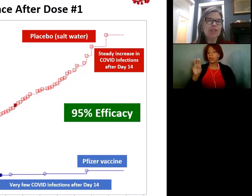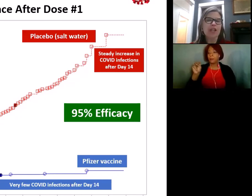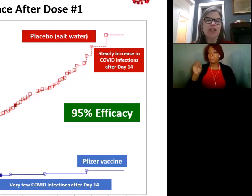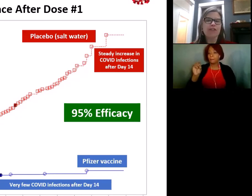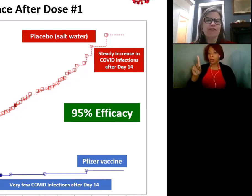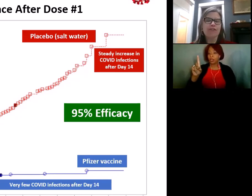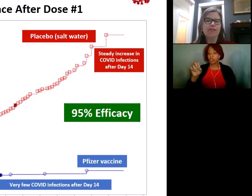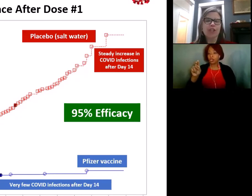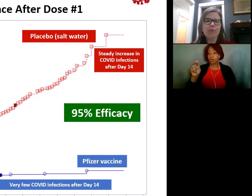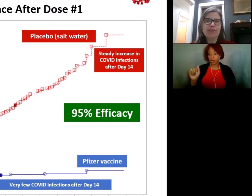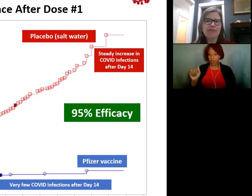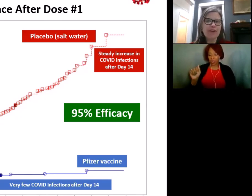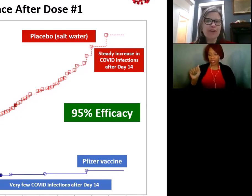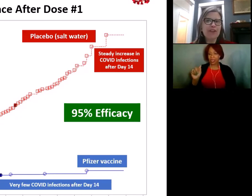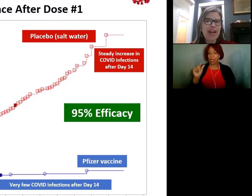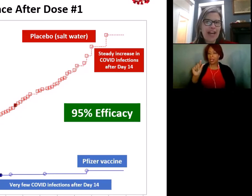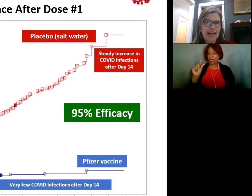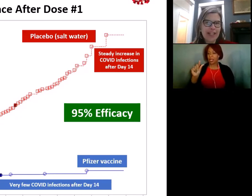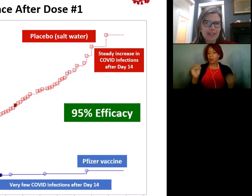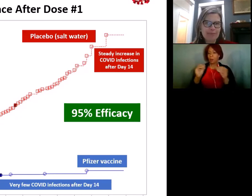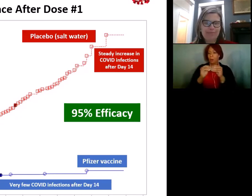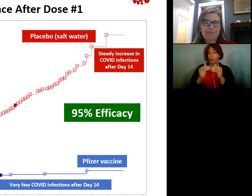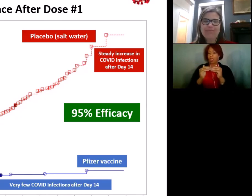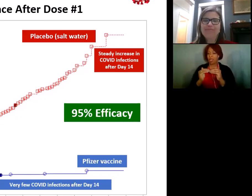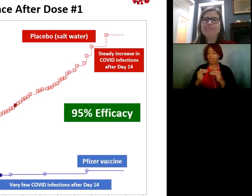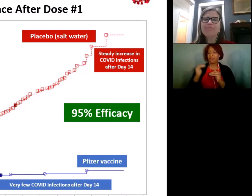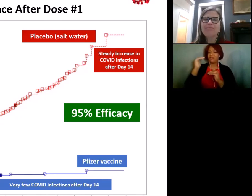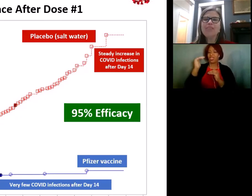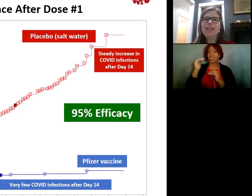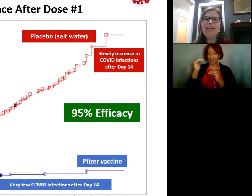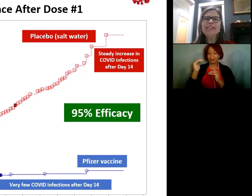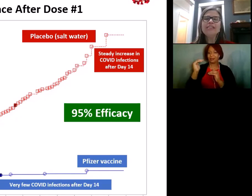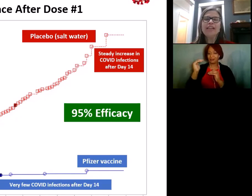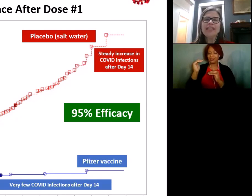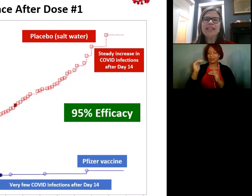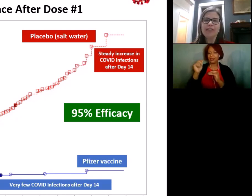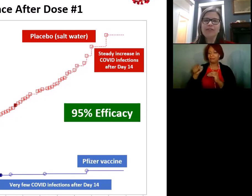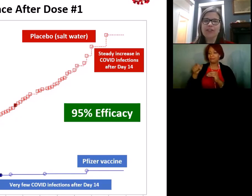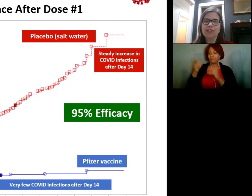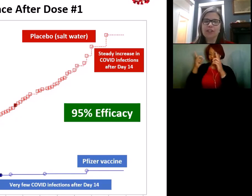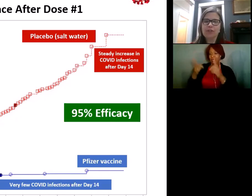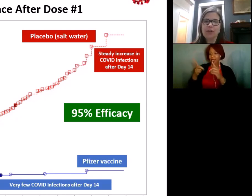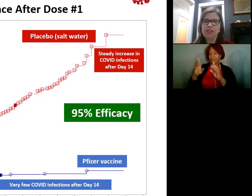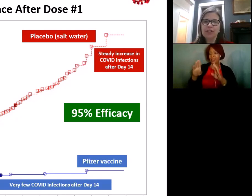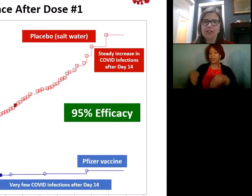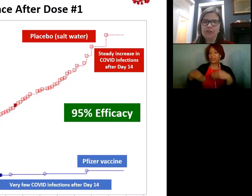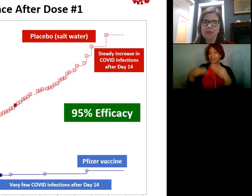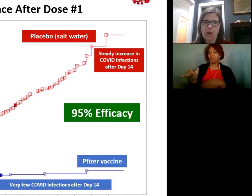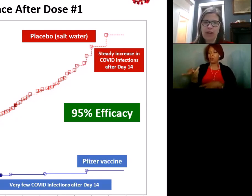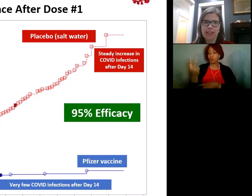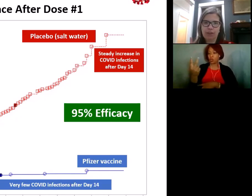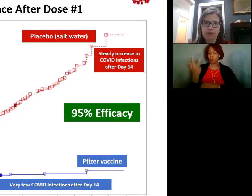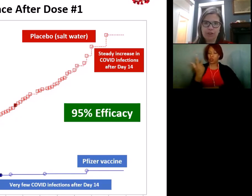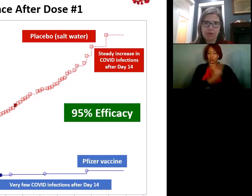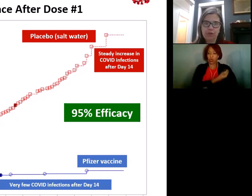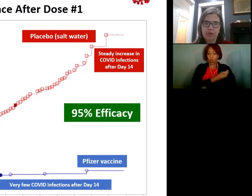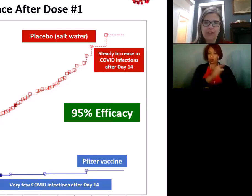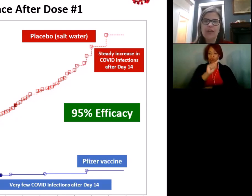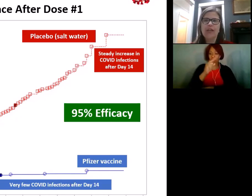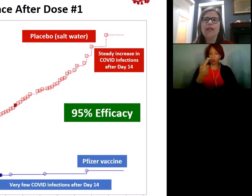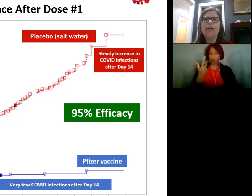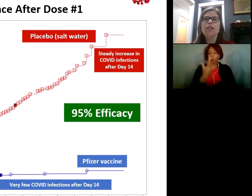Moderna was a little bit further ahead. They decided to give the two doses, dose 1, dose